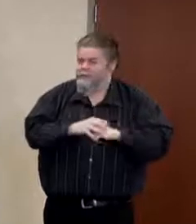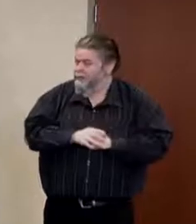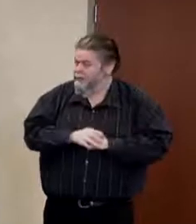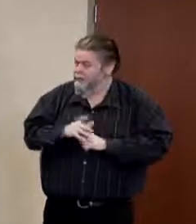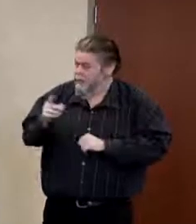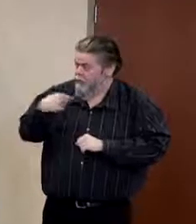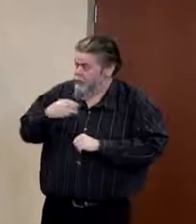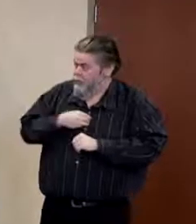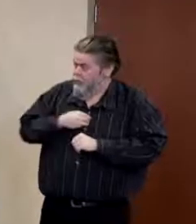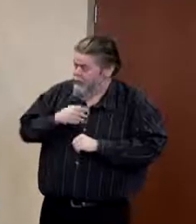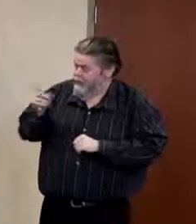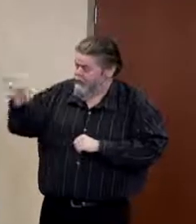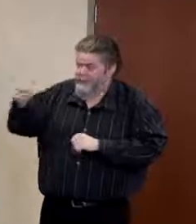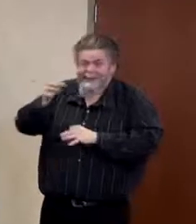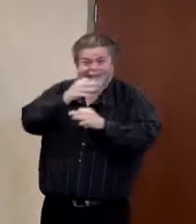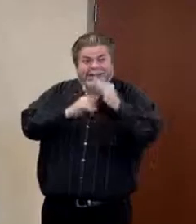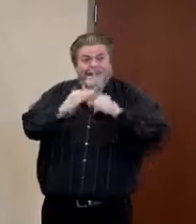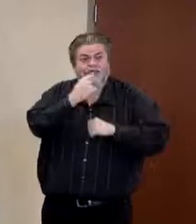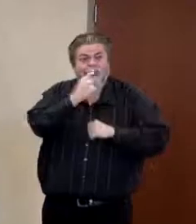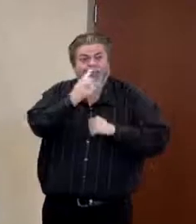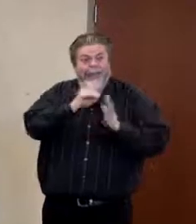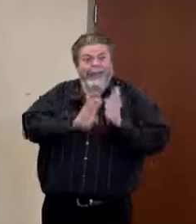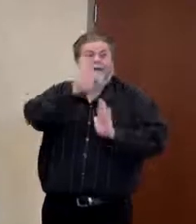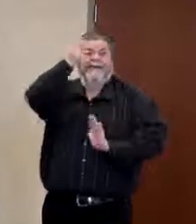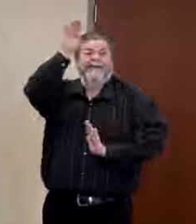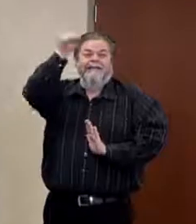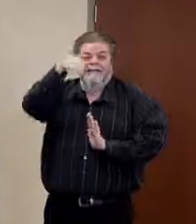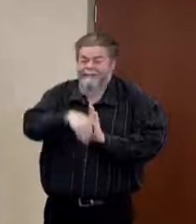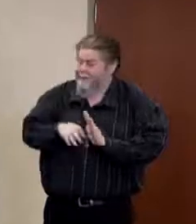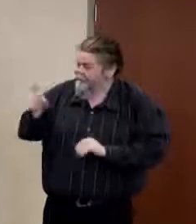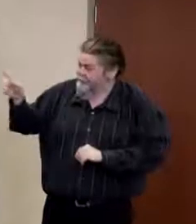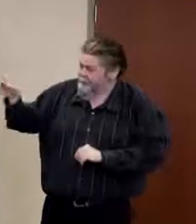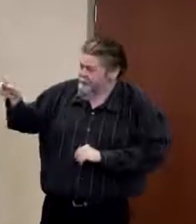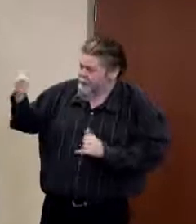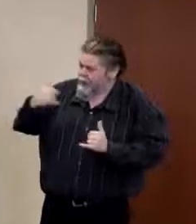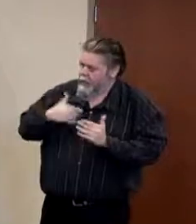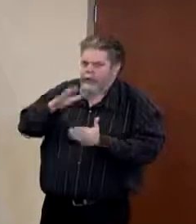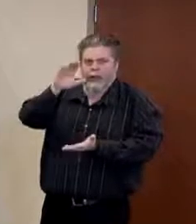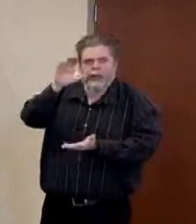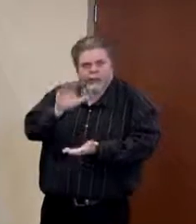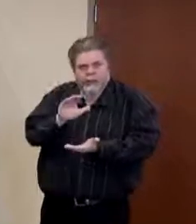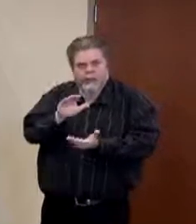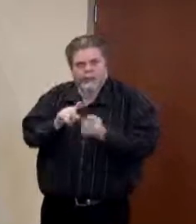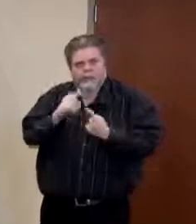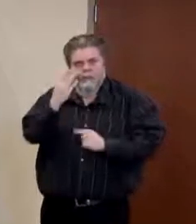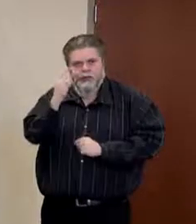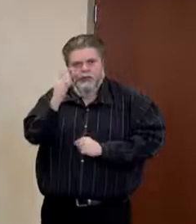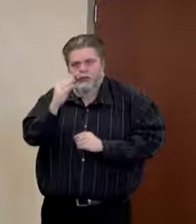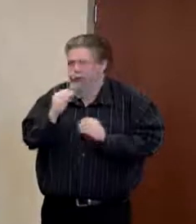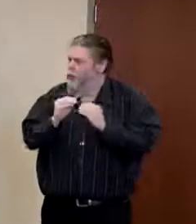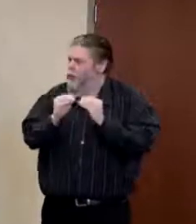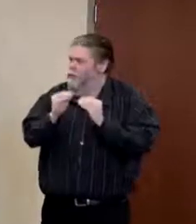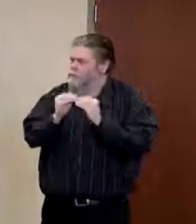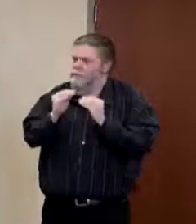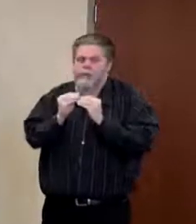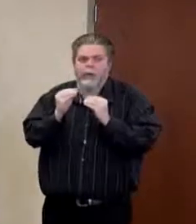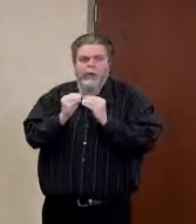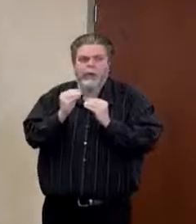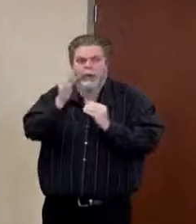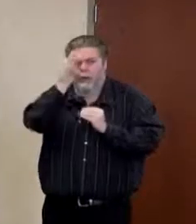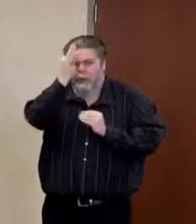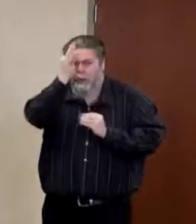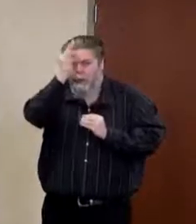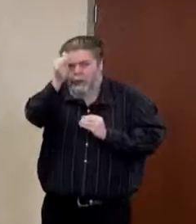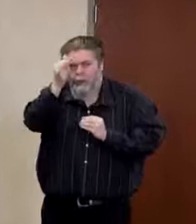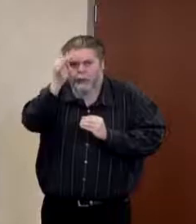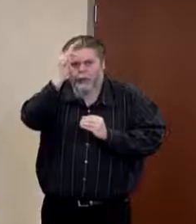we've bought ourselves obviously a lot of real estate to a point where we're in a safe zone here if nothing changes, if we